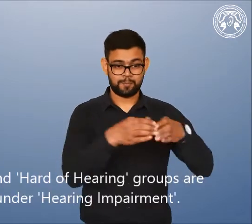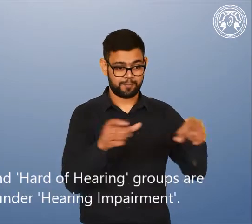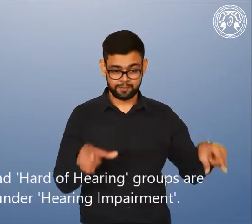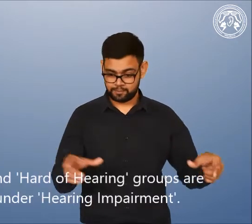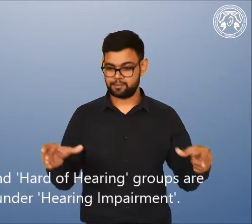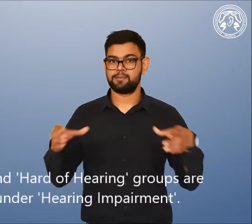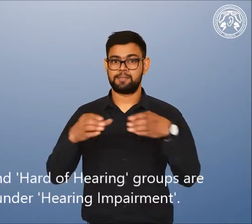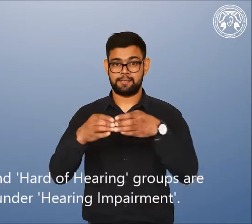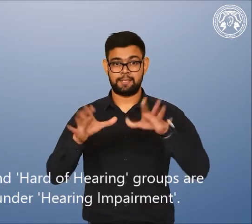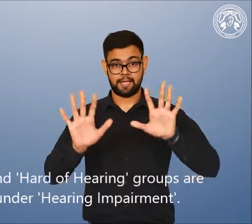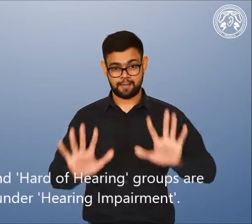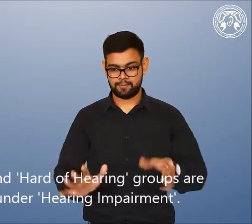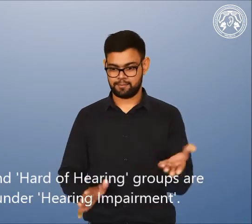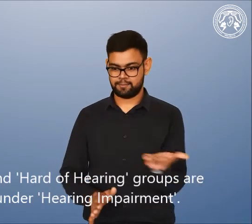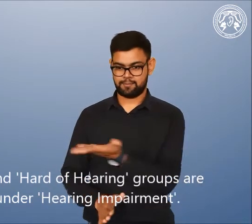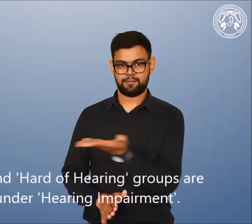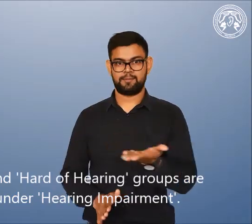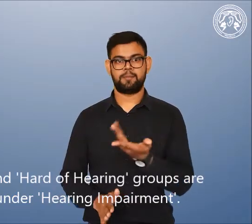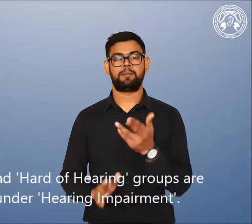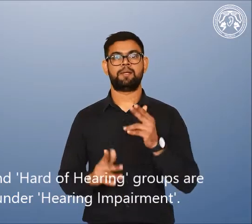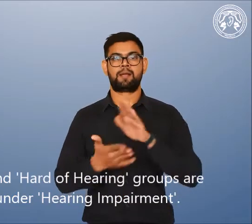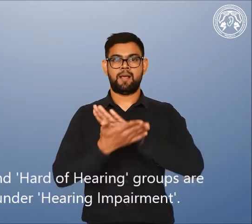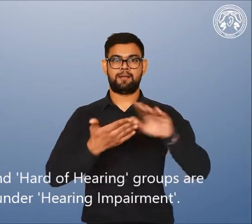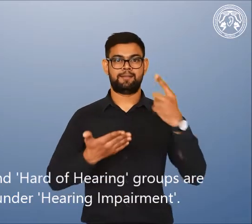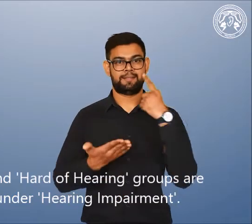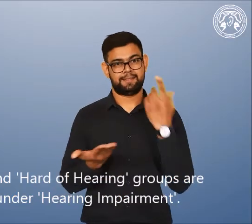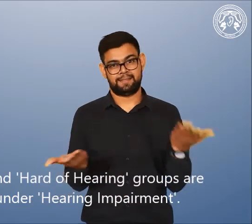The deaf and hard of hearing groups are present under hearing impairment.